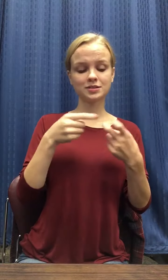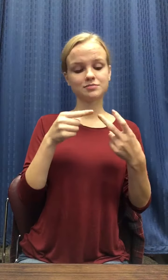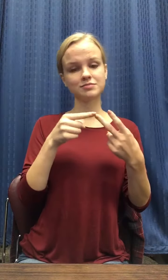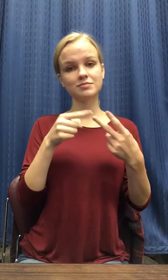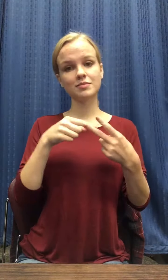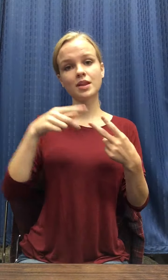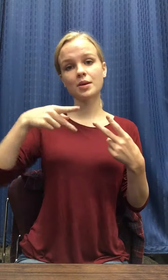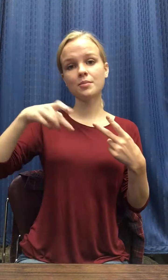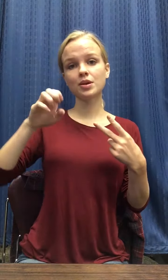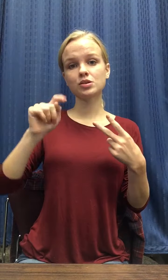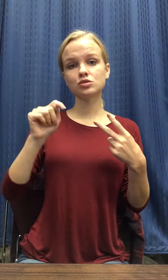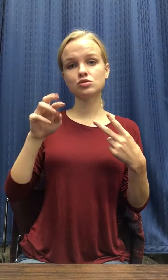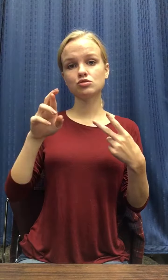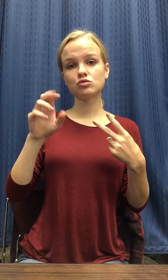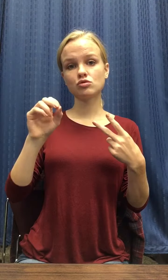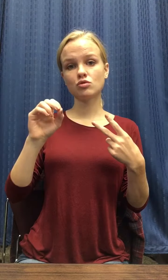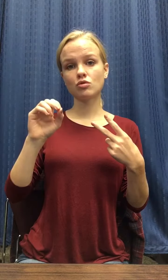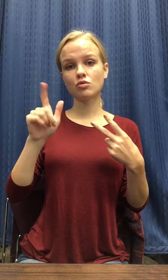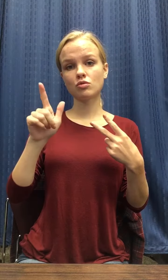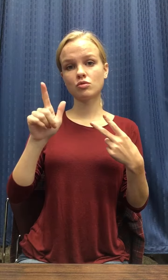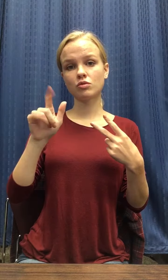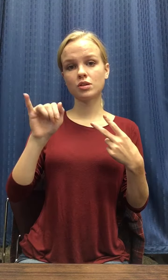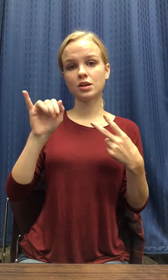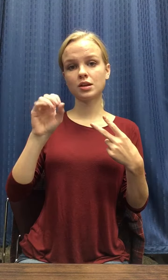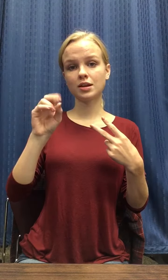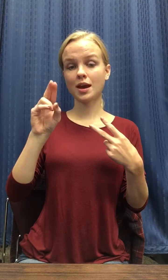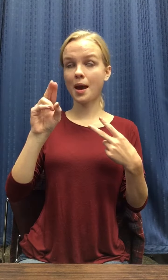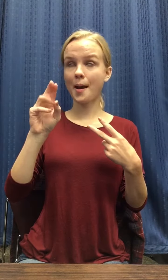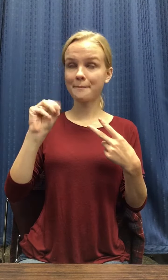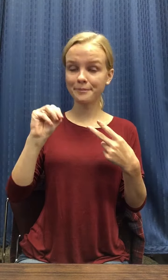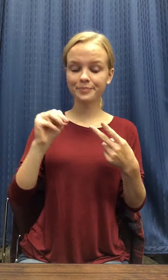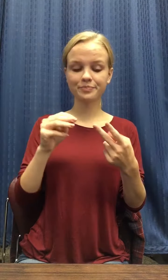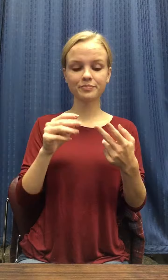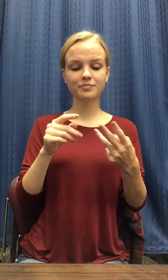steel, which allowed us to expand and trade.